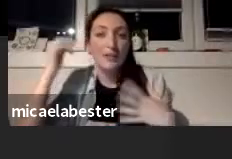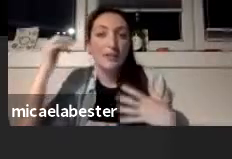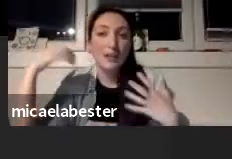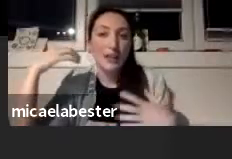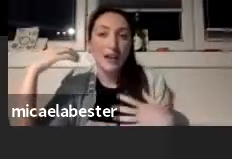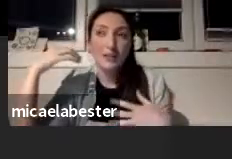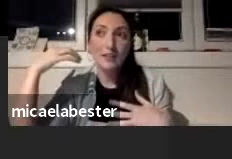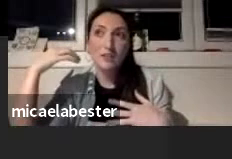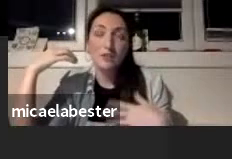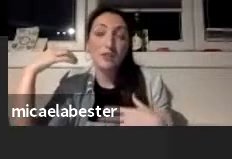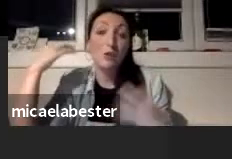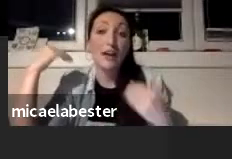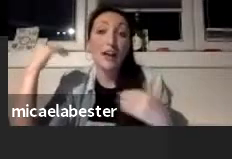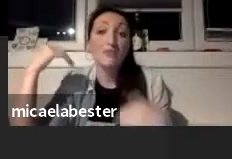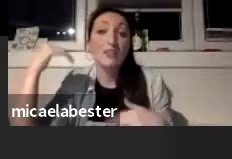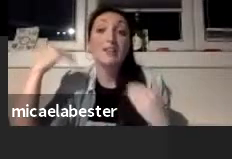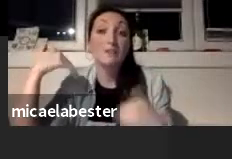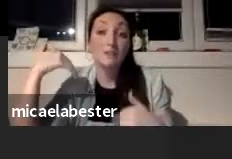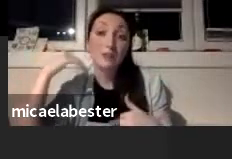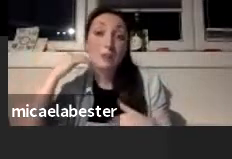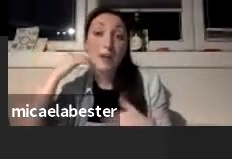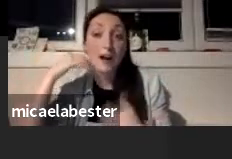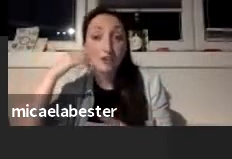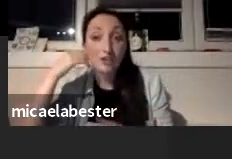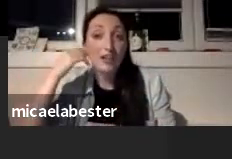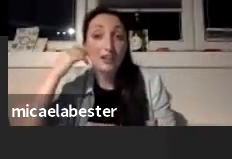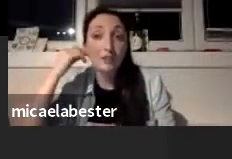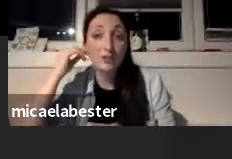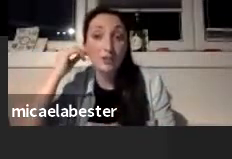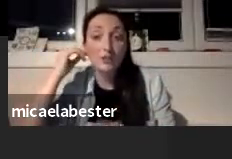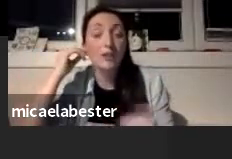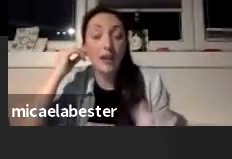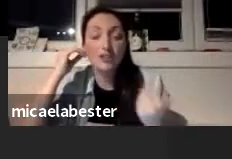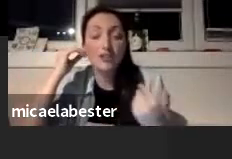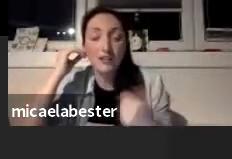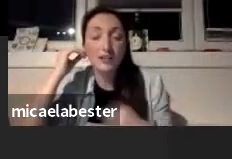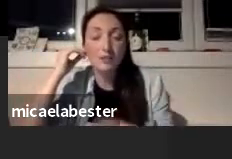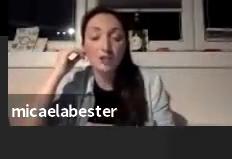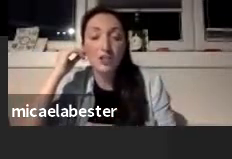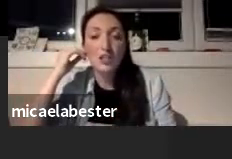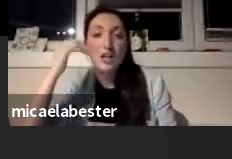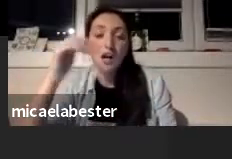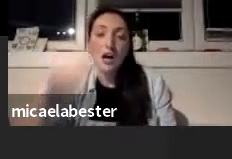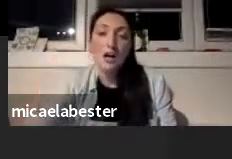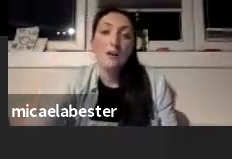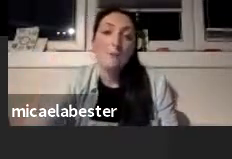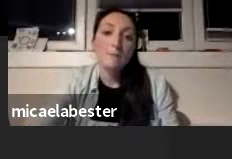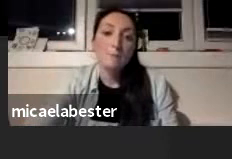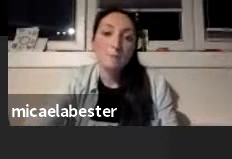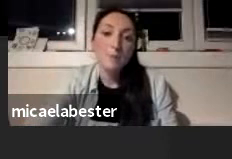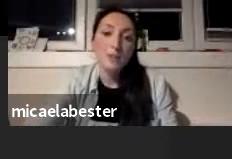the BSL that Catholics use is quite heavily influenced by Irish Sign Language.